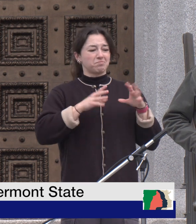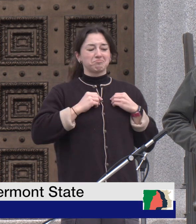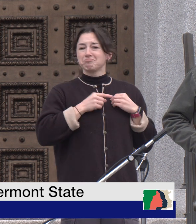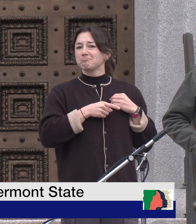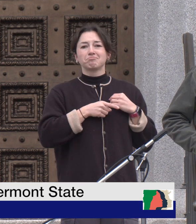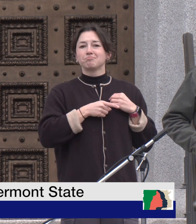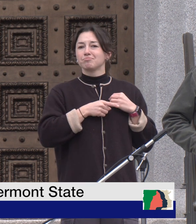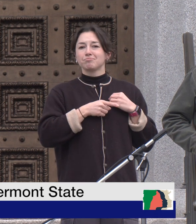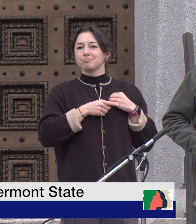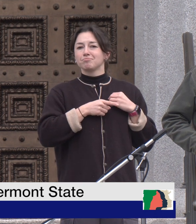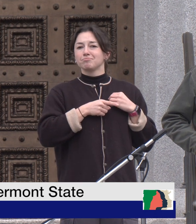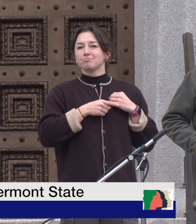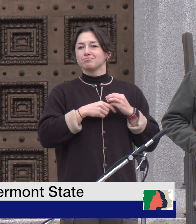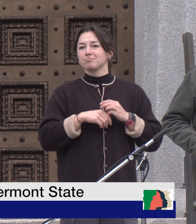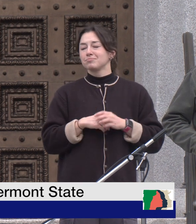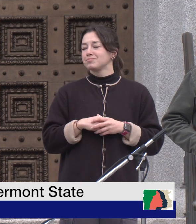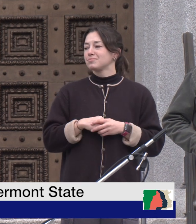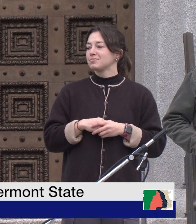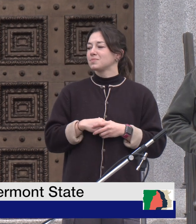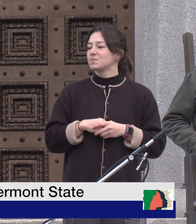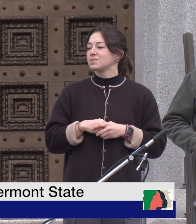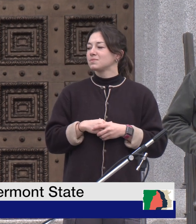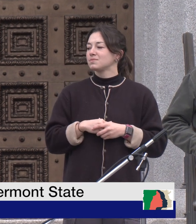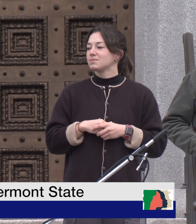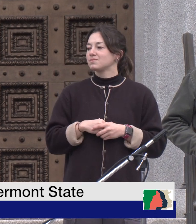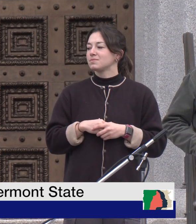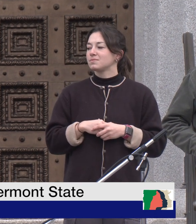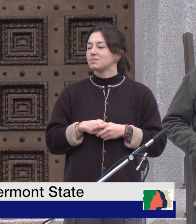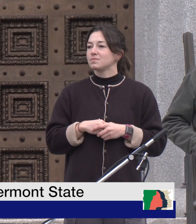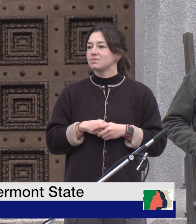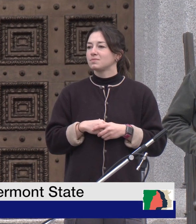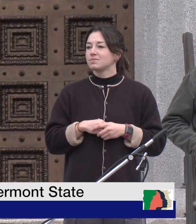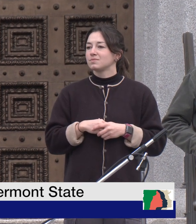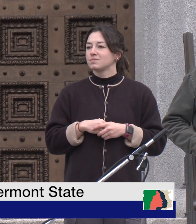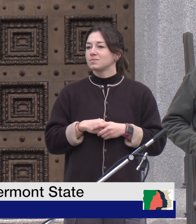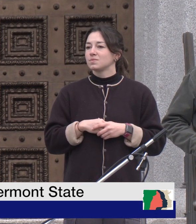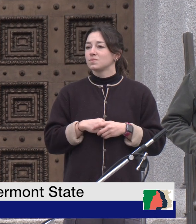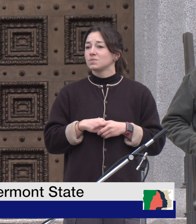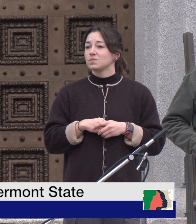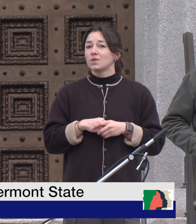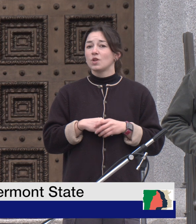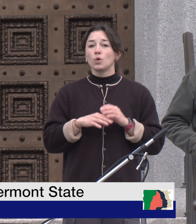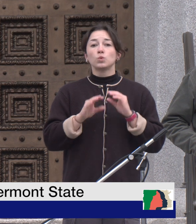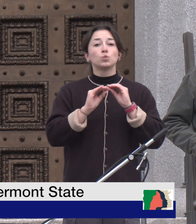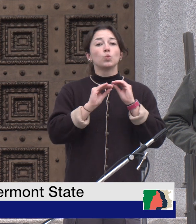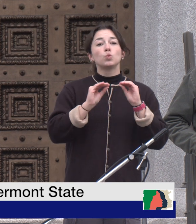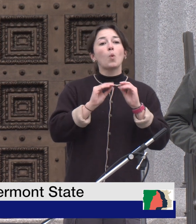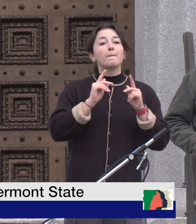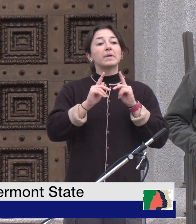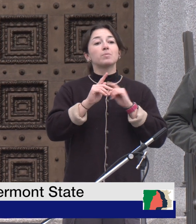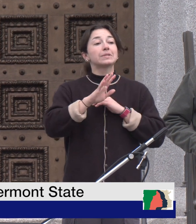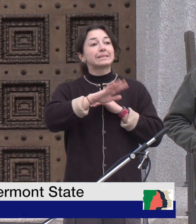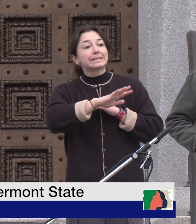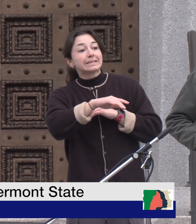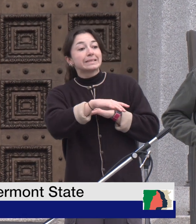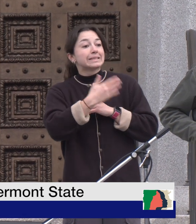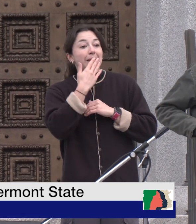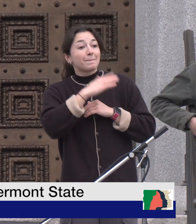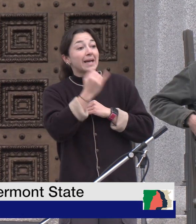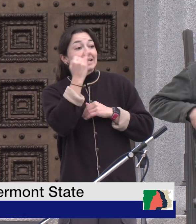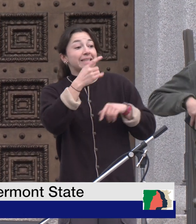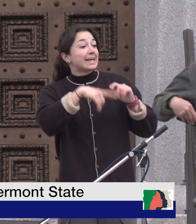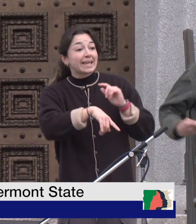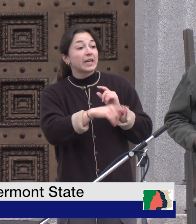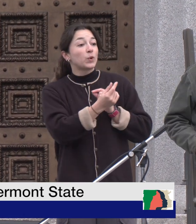we can't let that happen. And he has no guardrails, no people who tell him you're